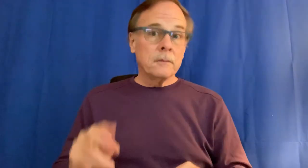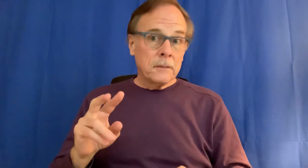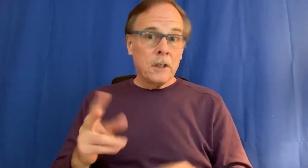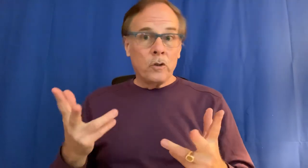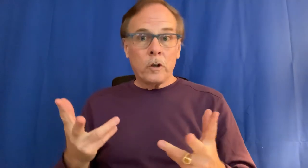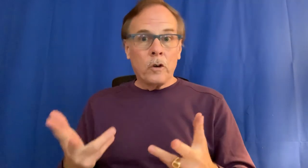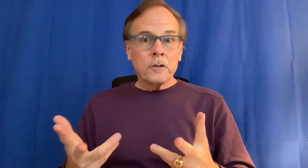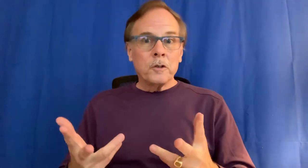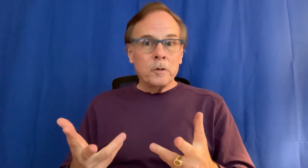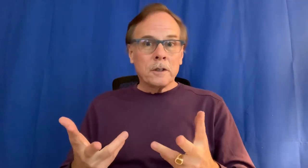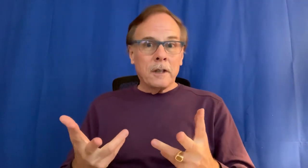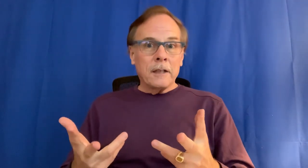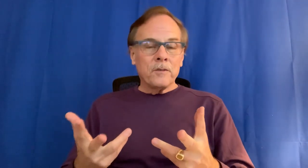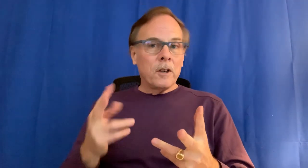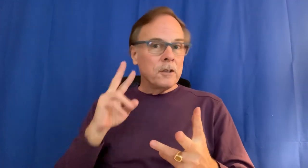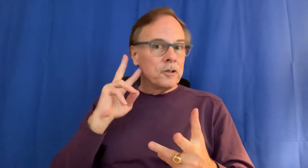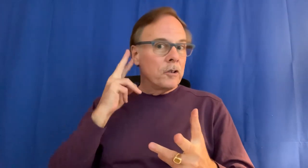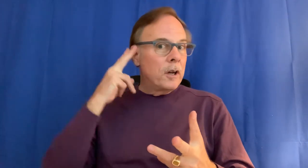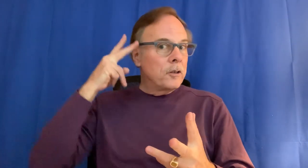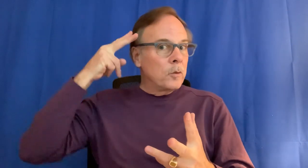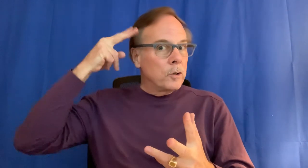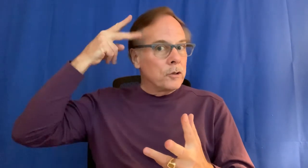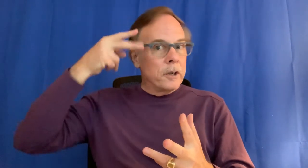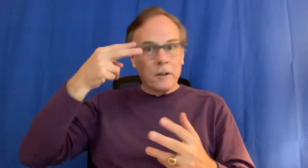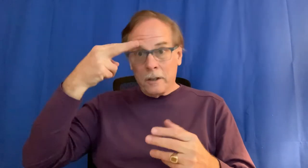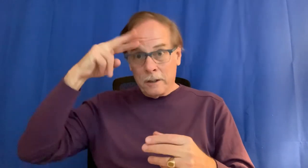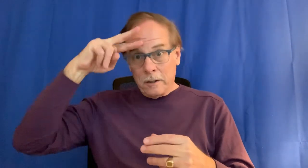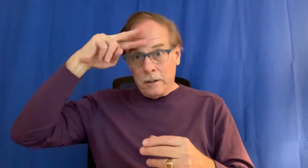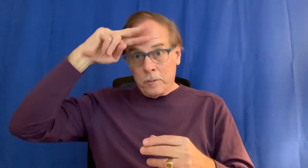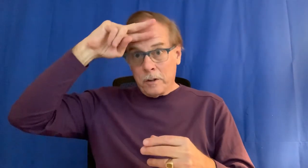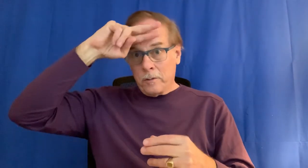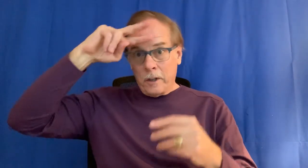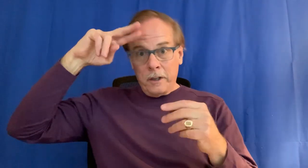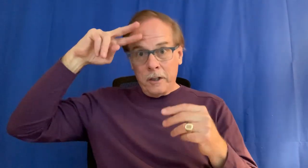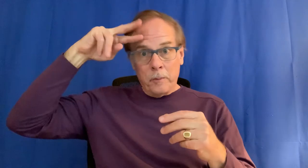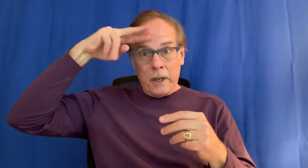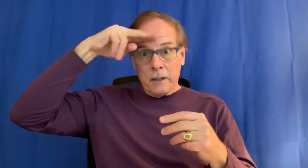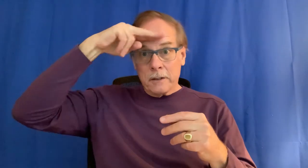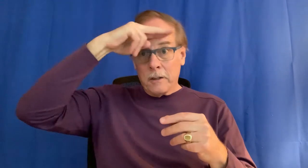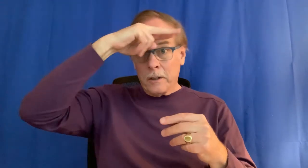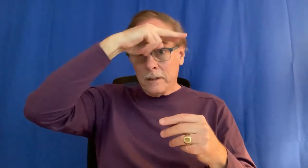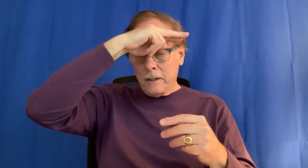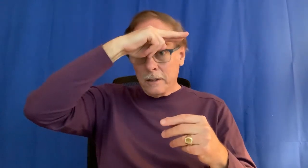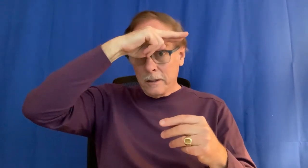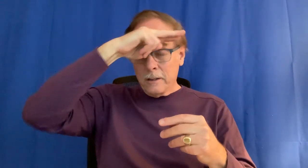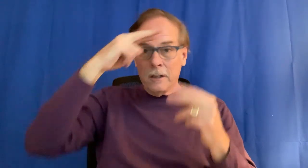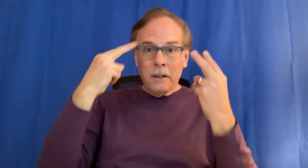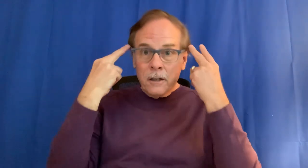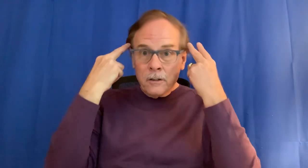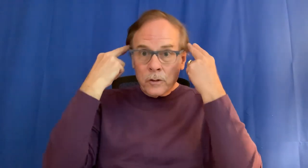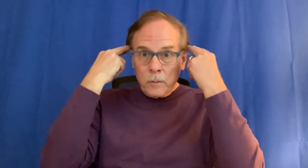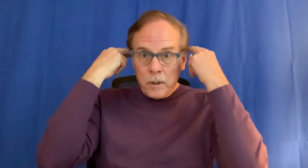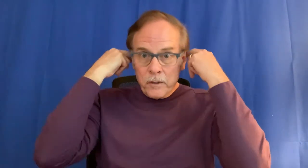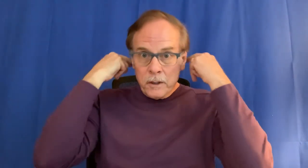Now you can also use the classifier to show you how you want your hair cut. I want it right here, the bangs cut right there. Trim above the